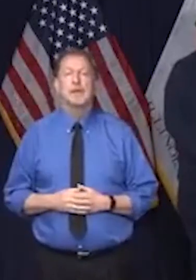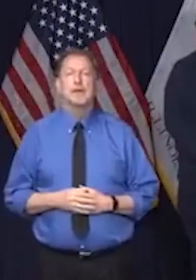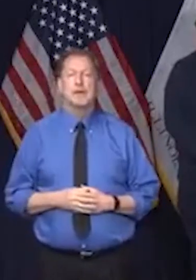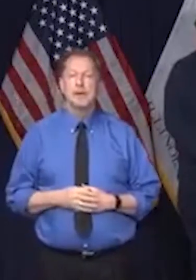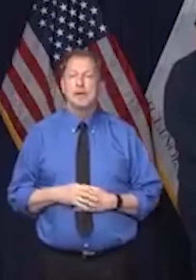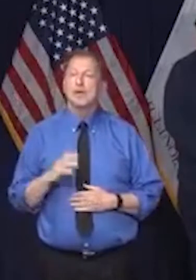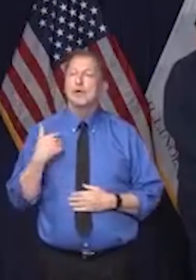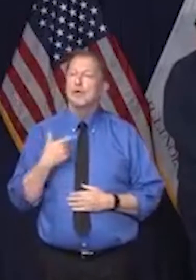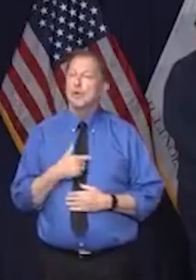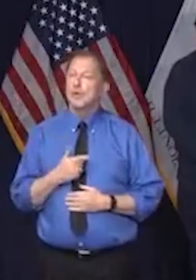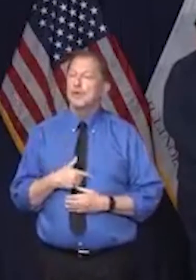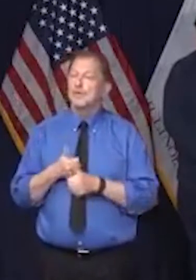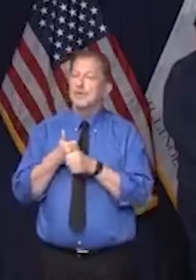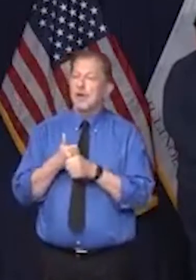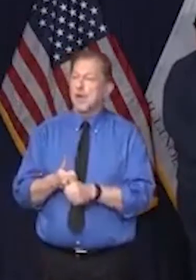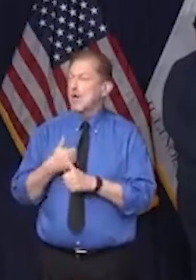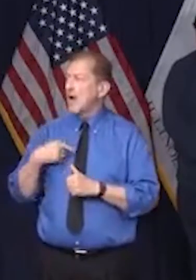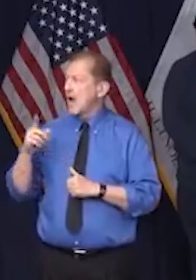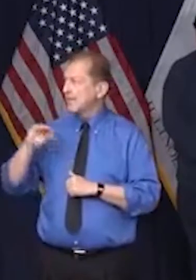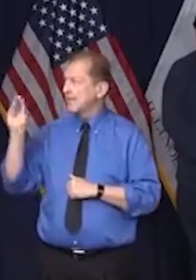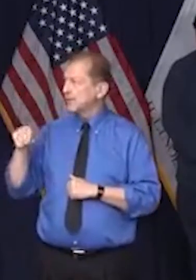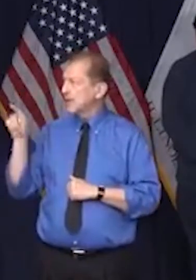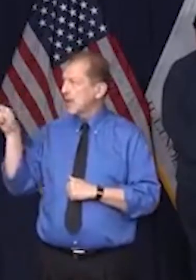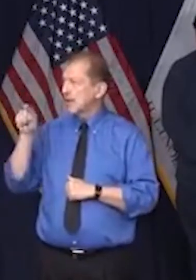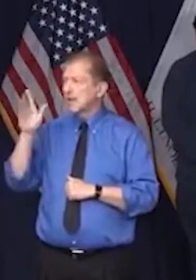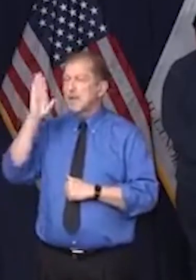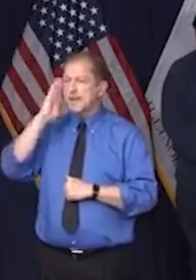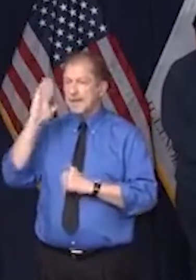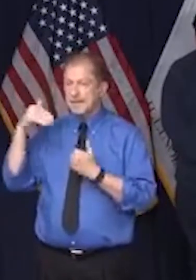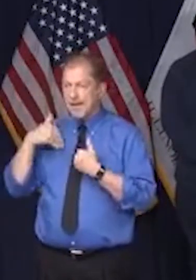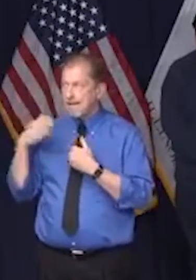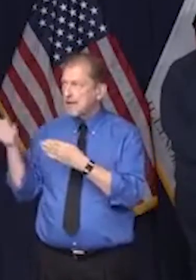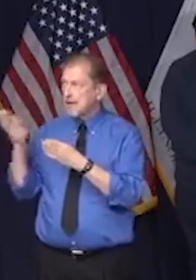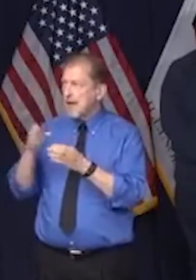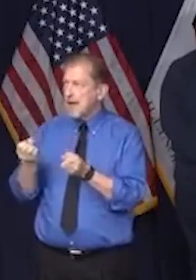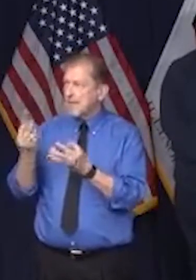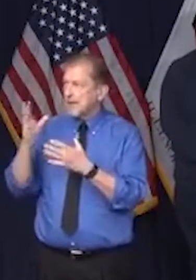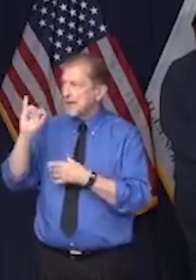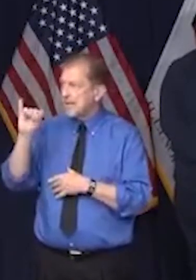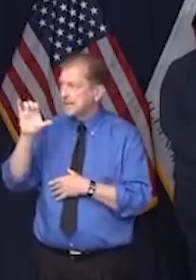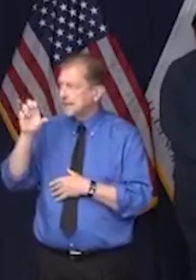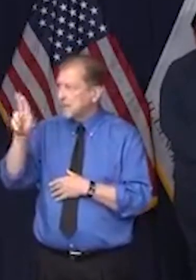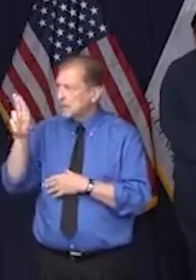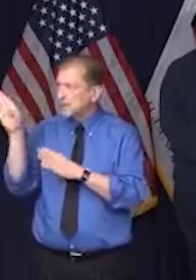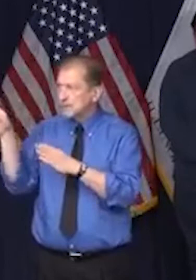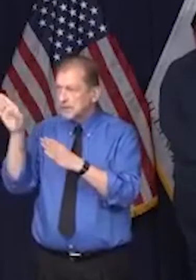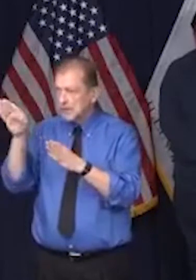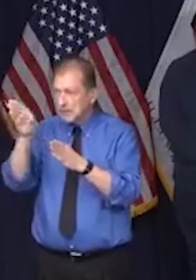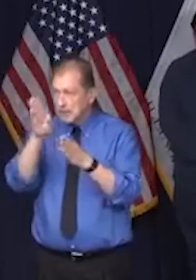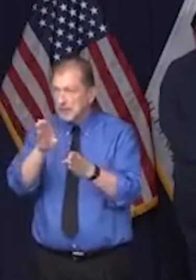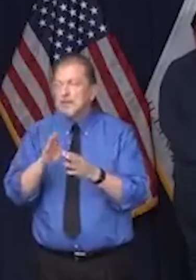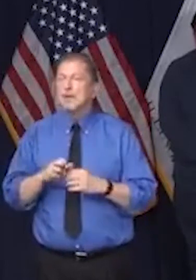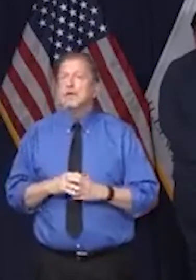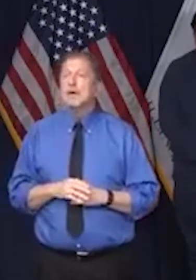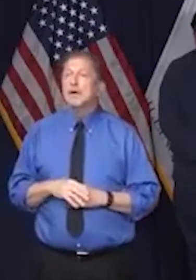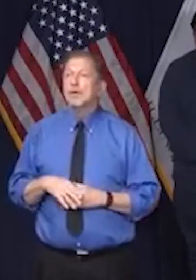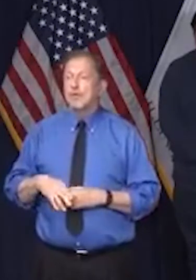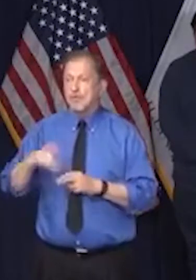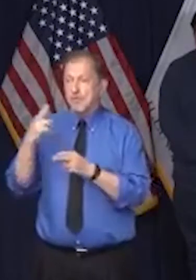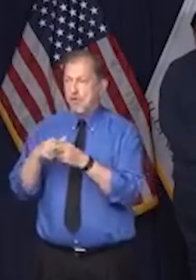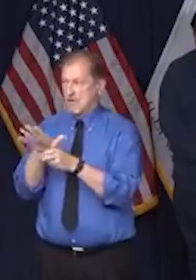the bed availability, how many med-surg beds, how many ICU beds, how many vents, how many ICUs. So we are